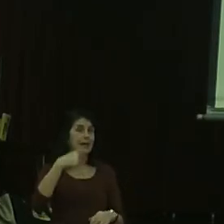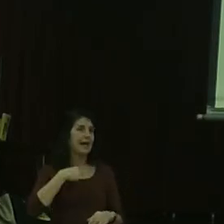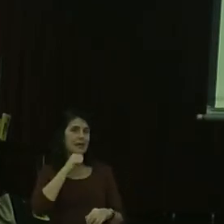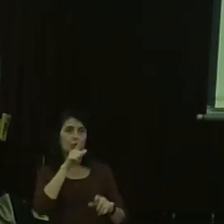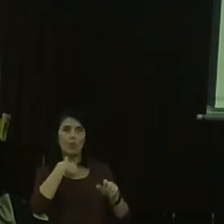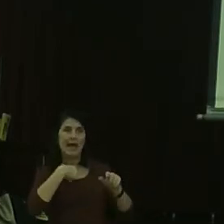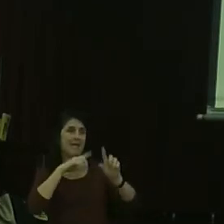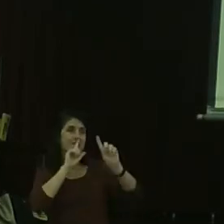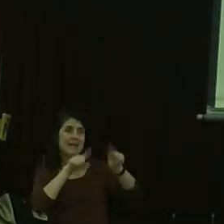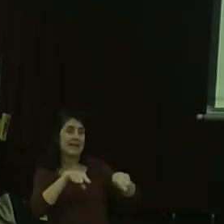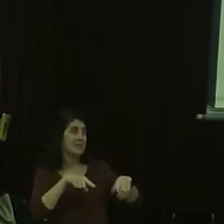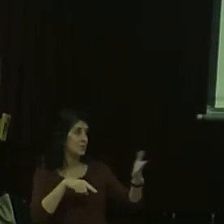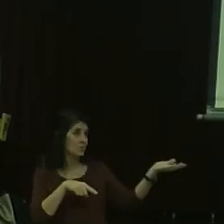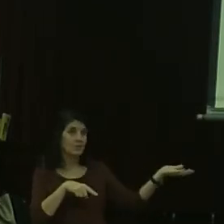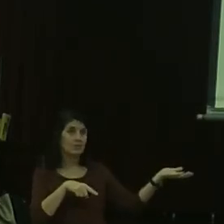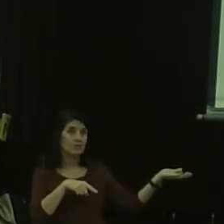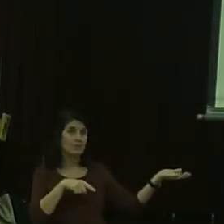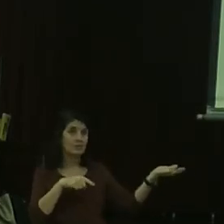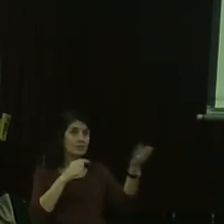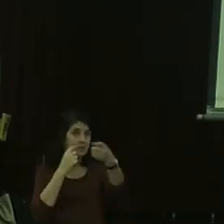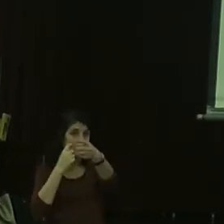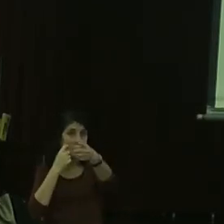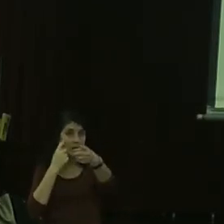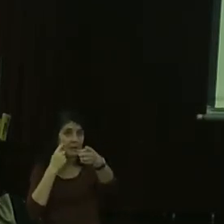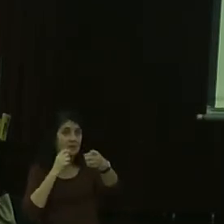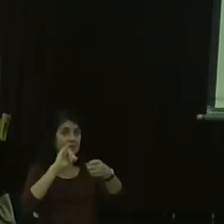on that. I don't know if you...